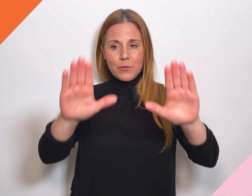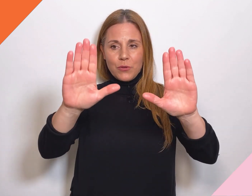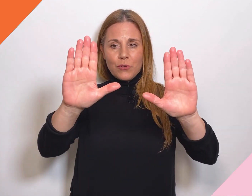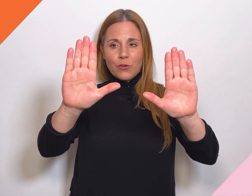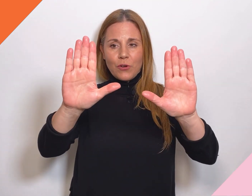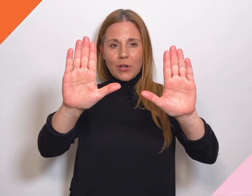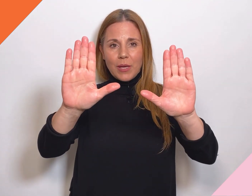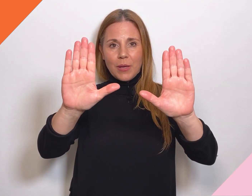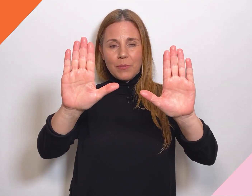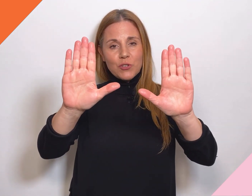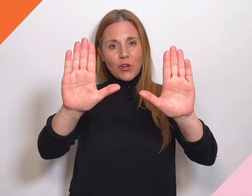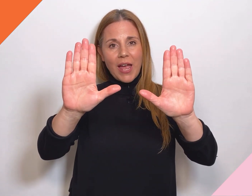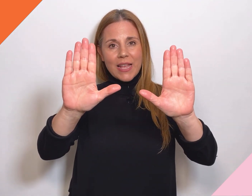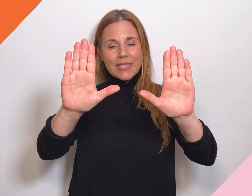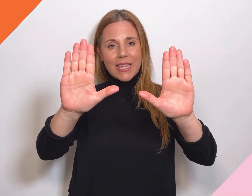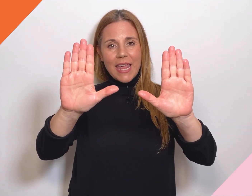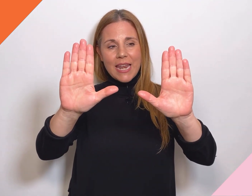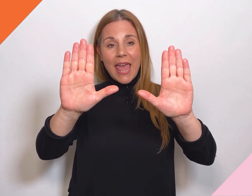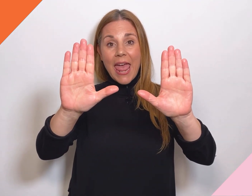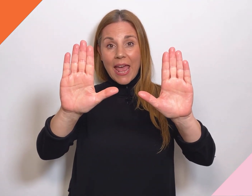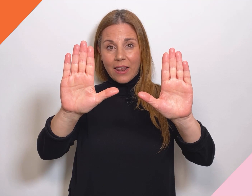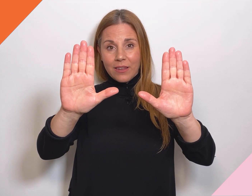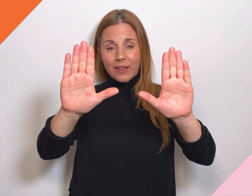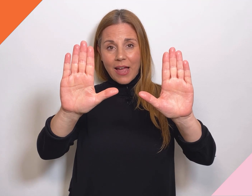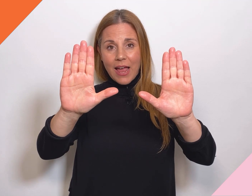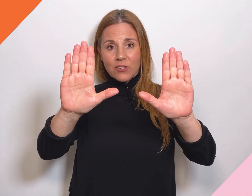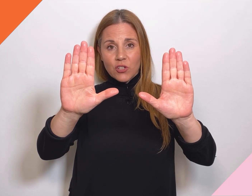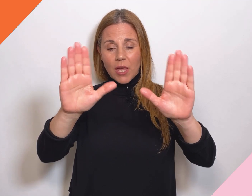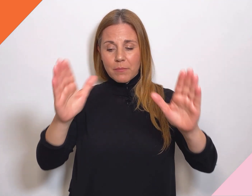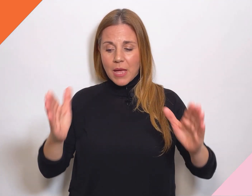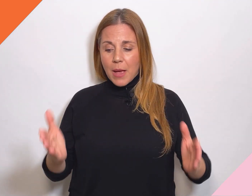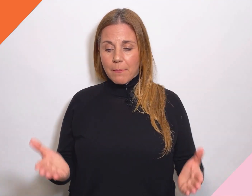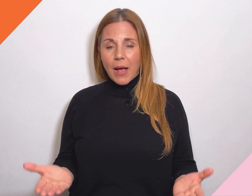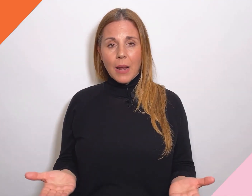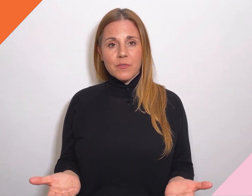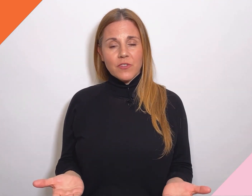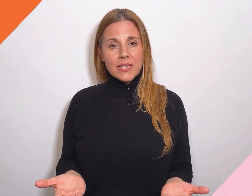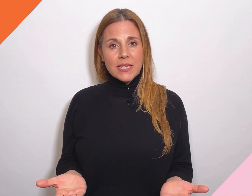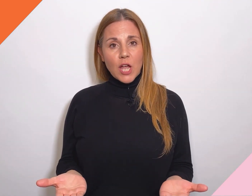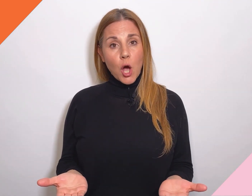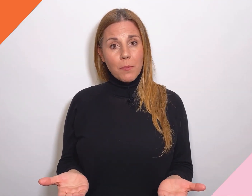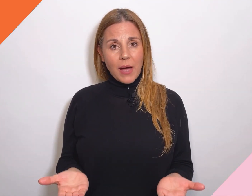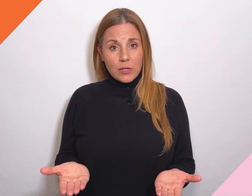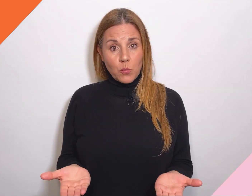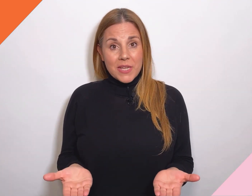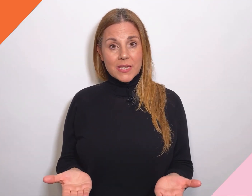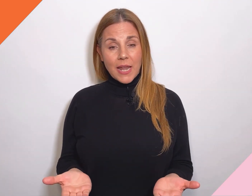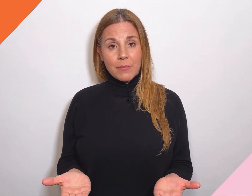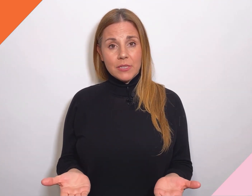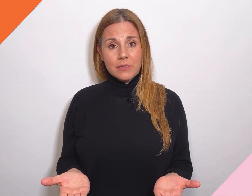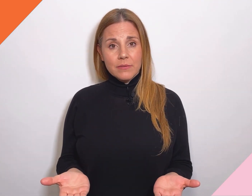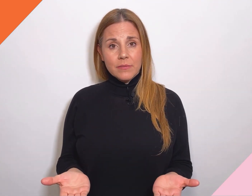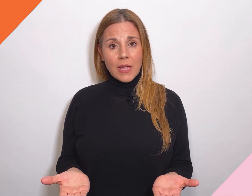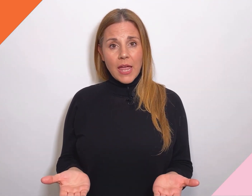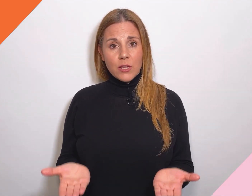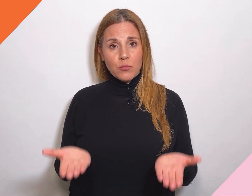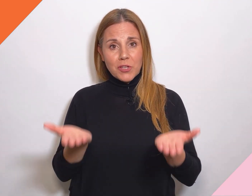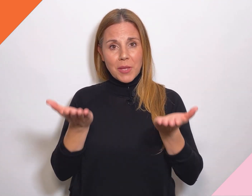you're gonna put your hands in L hand shape, palms facing up at waist level, and you bring them